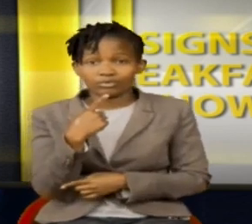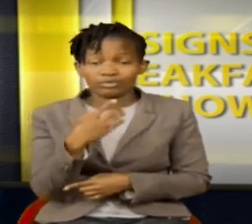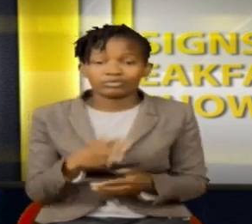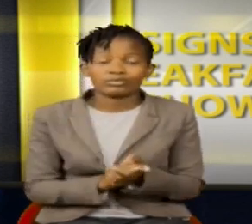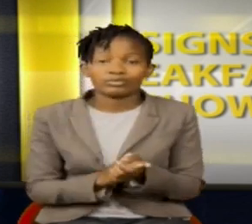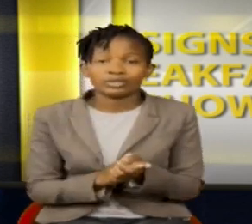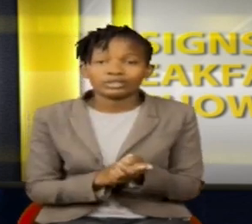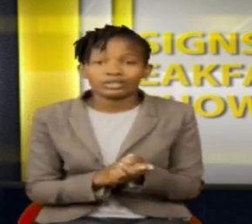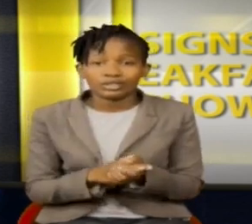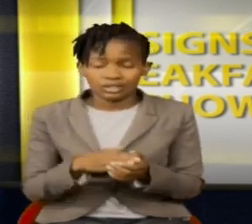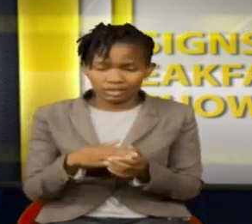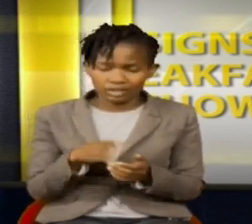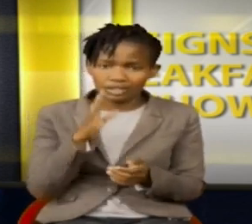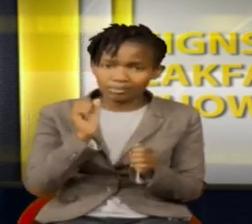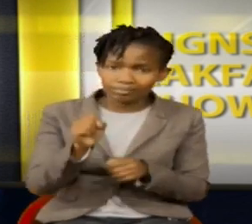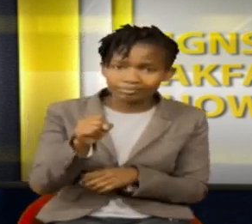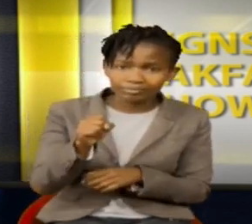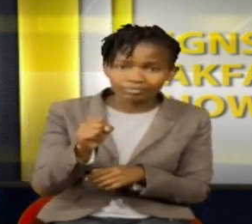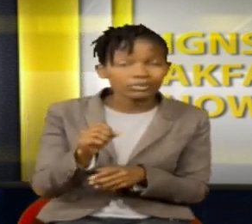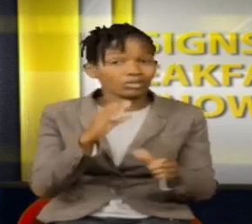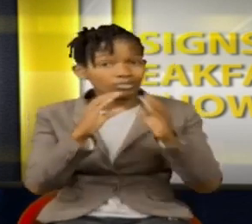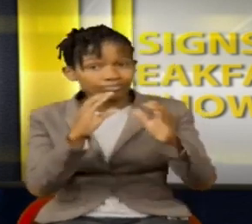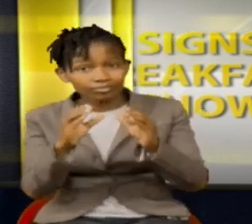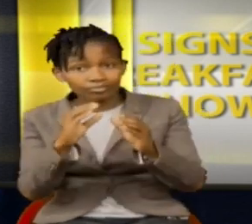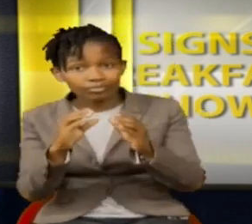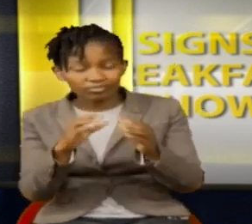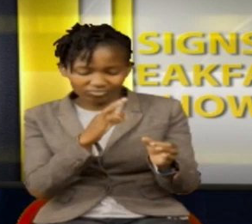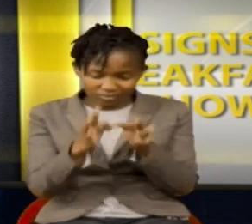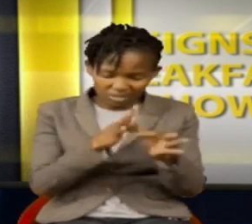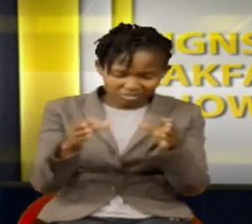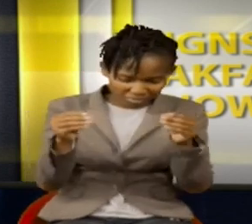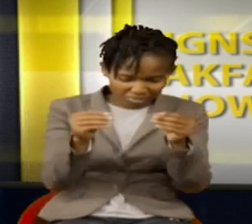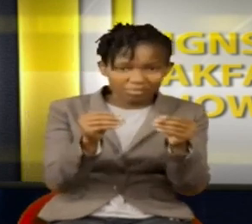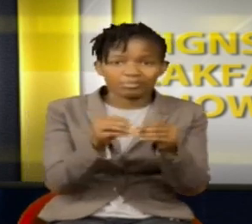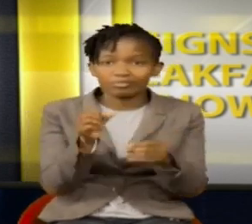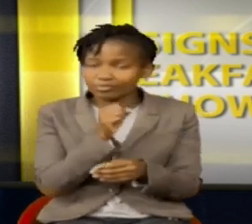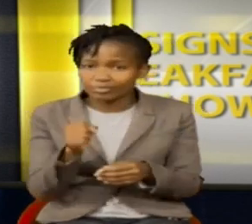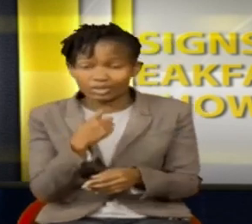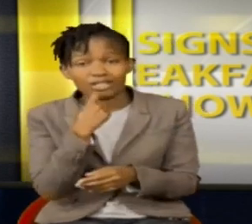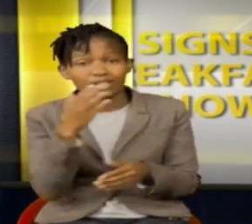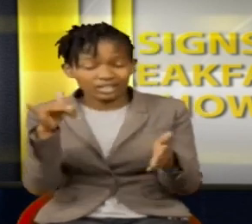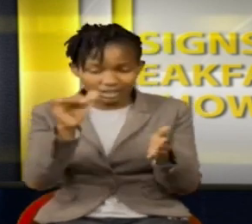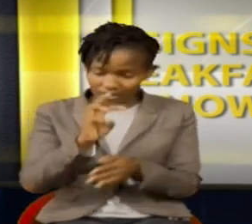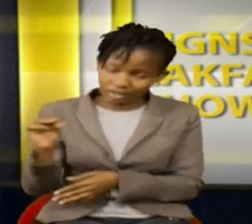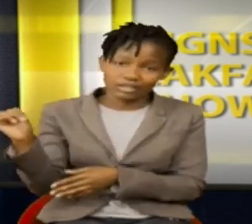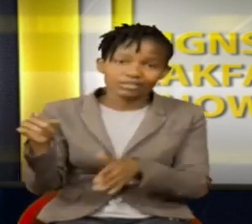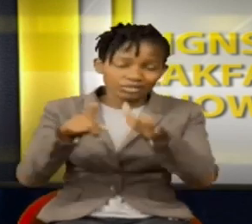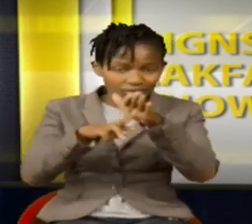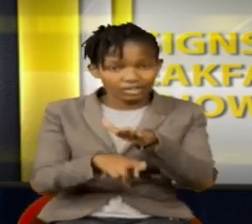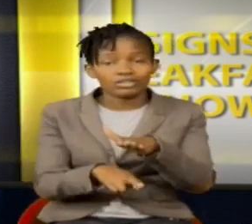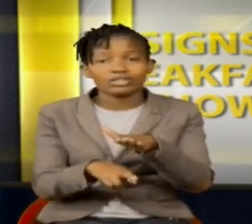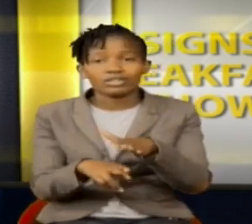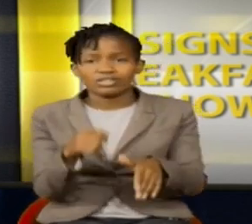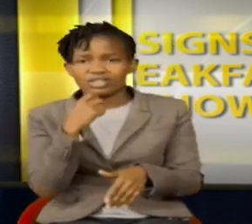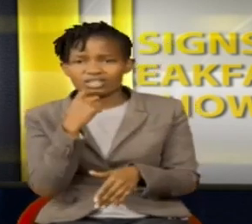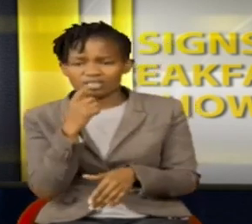core demographic. But yeah, even as we have this conversation, hata tukipatana na wazee tunaambia wapunguze, lakini wazee watasema sasa huyu